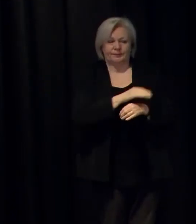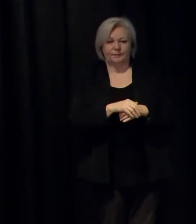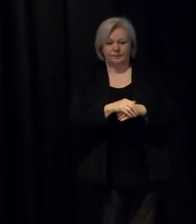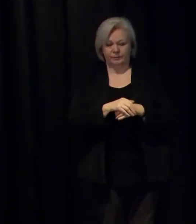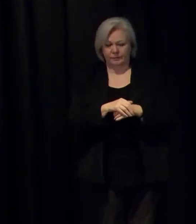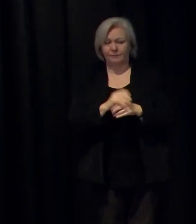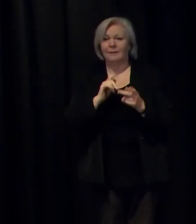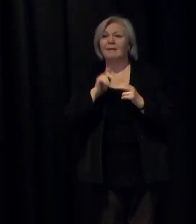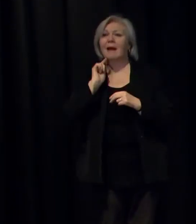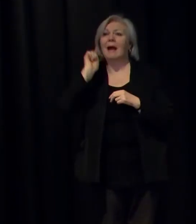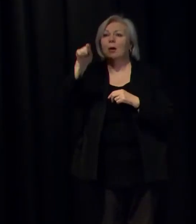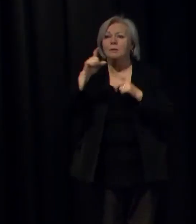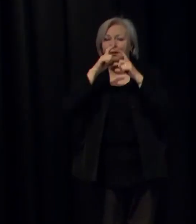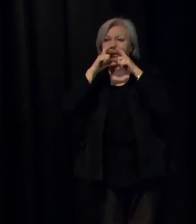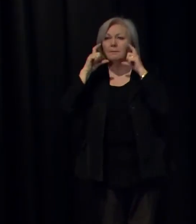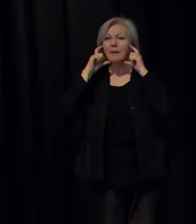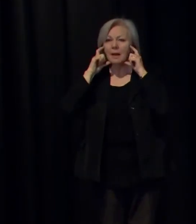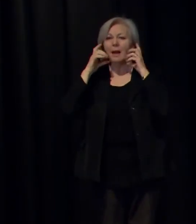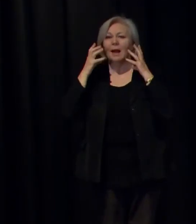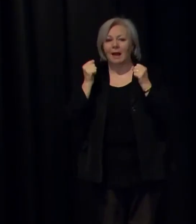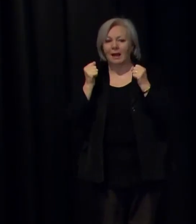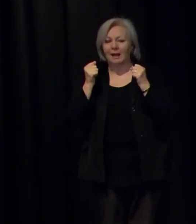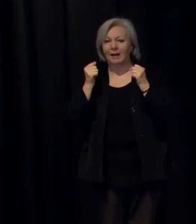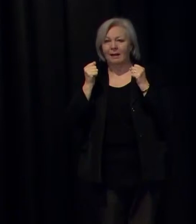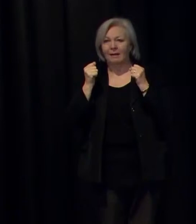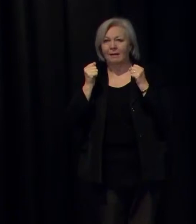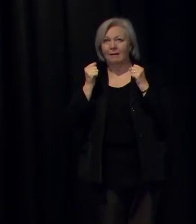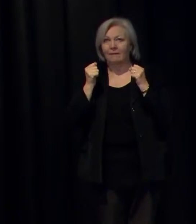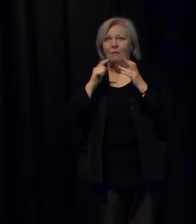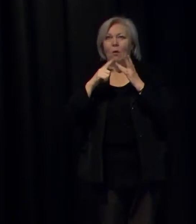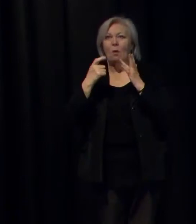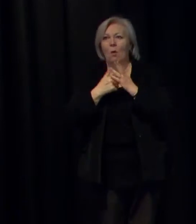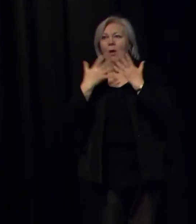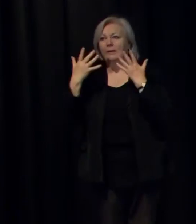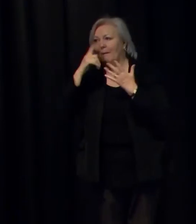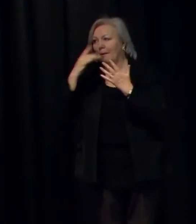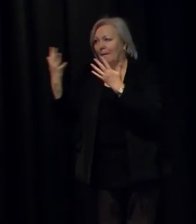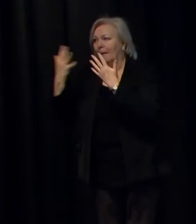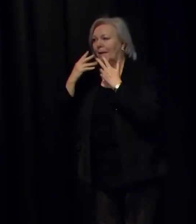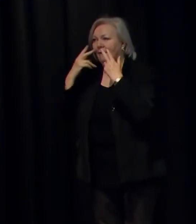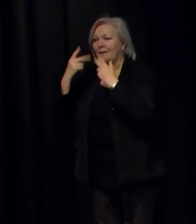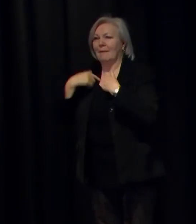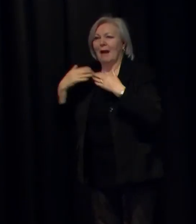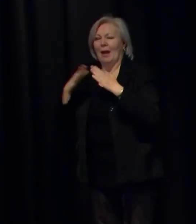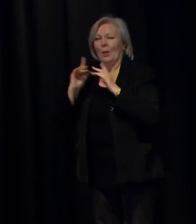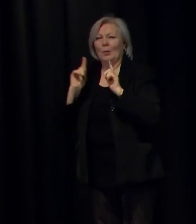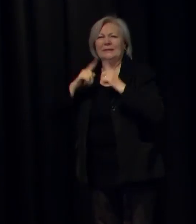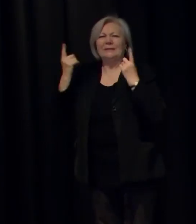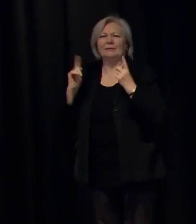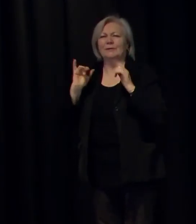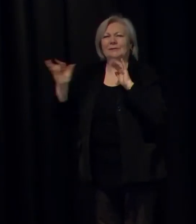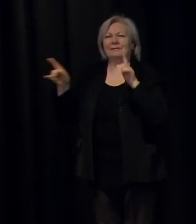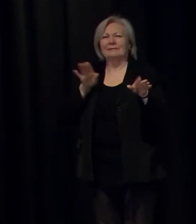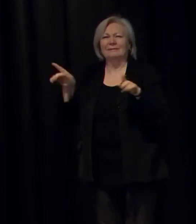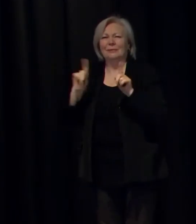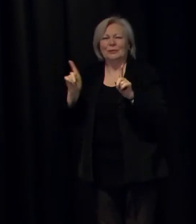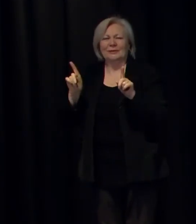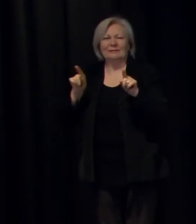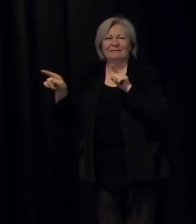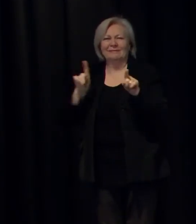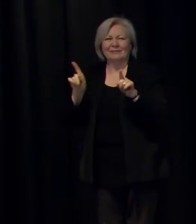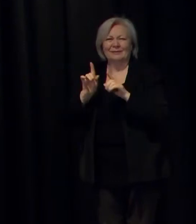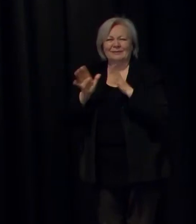unmasked outdoors is higher than the risk of having 10 people over to your house? No, it's not. Look, outdoors is a lesser